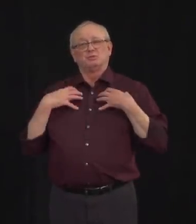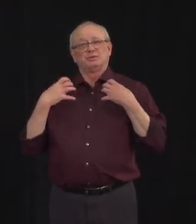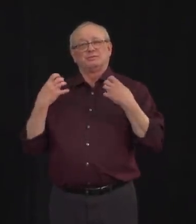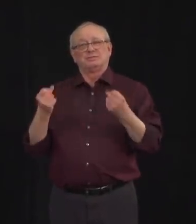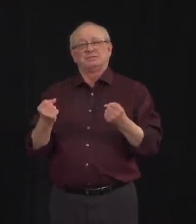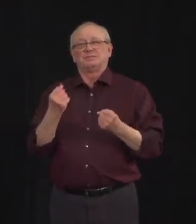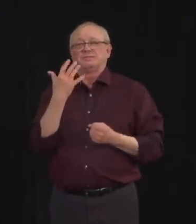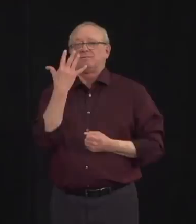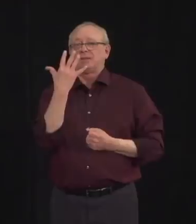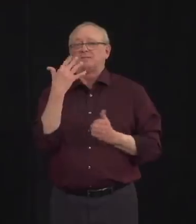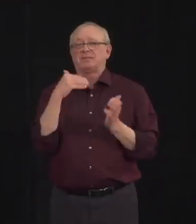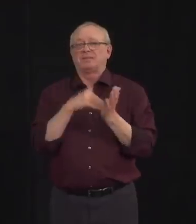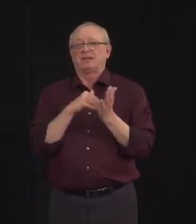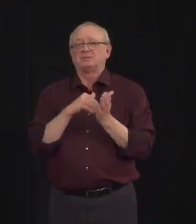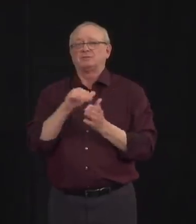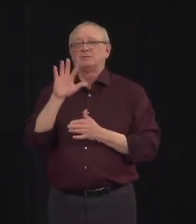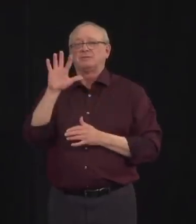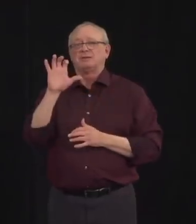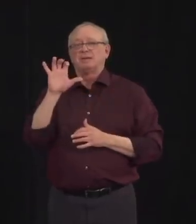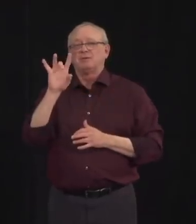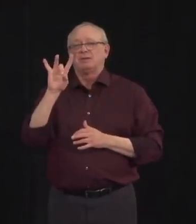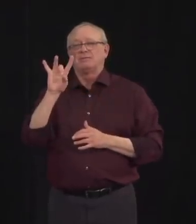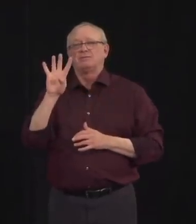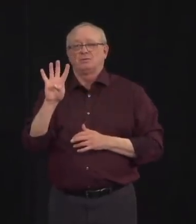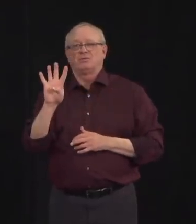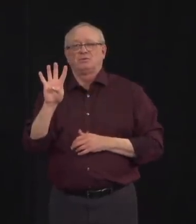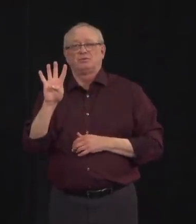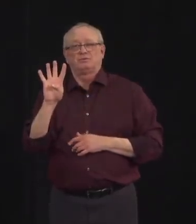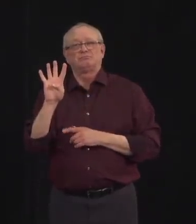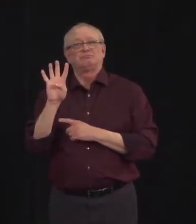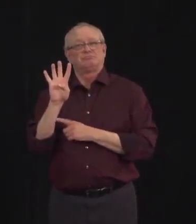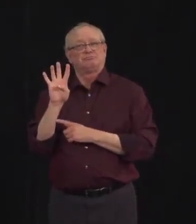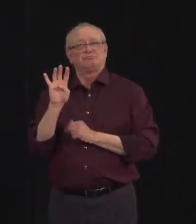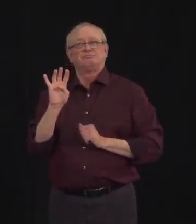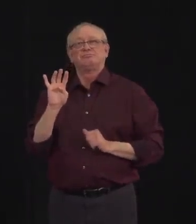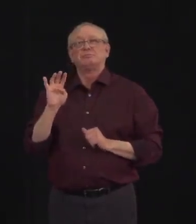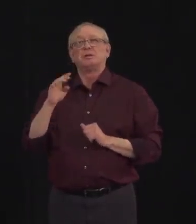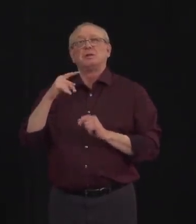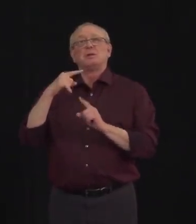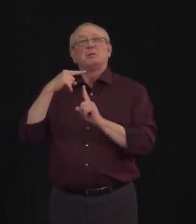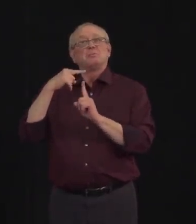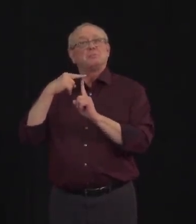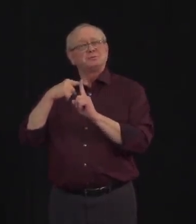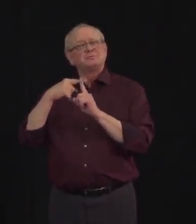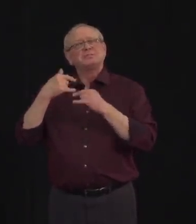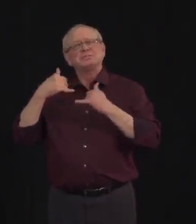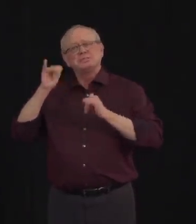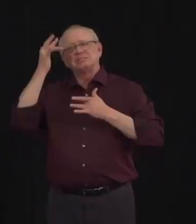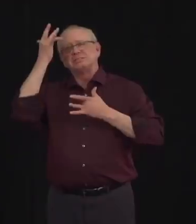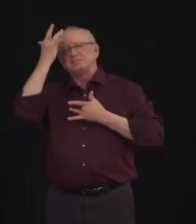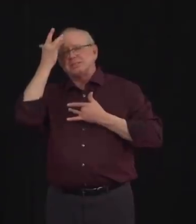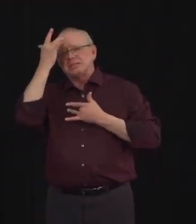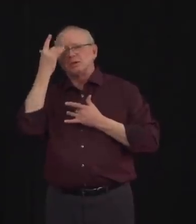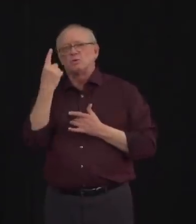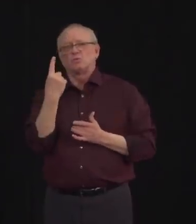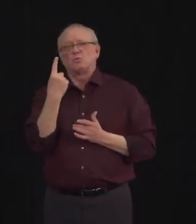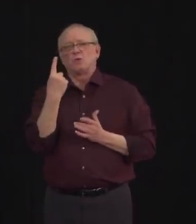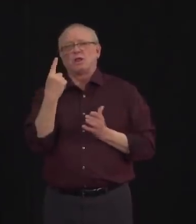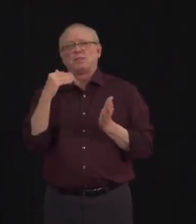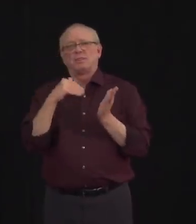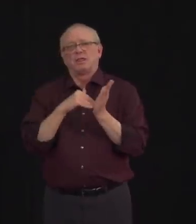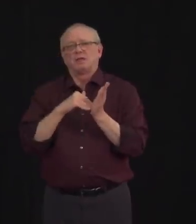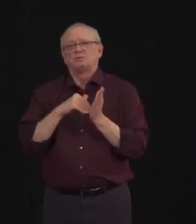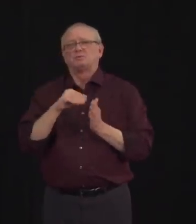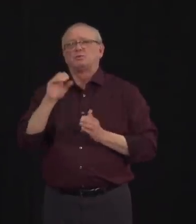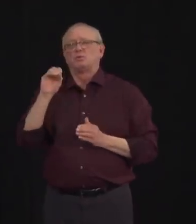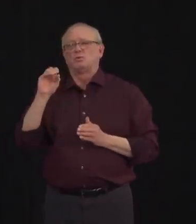5,584 Albertans have recovered from COVID-19, leaving 1,004 active cases in the province. Currently,